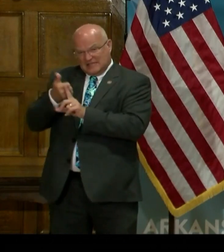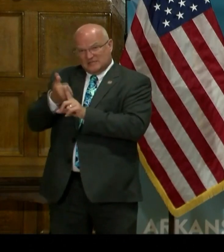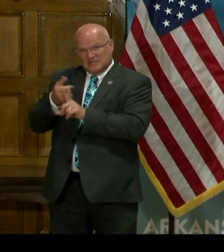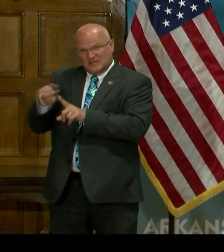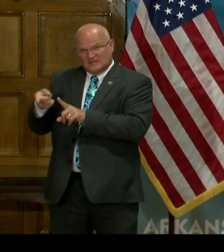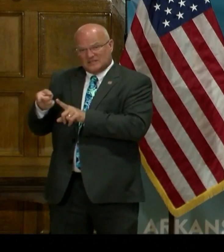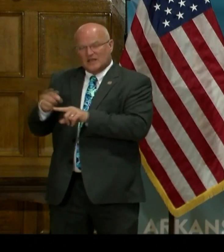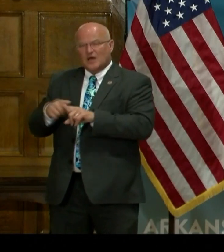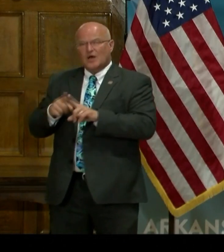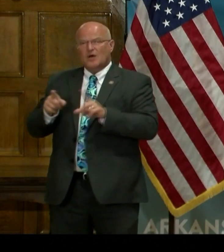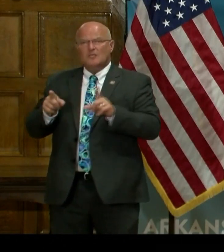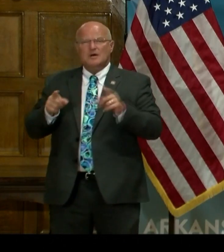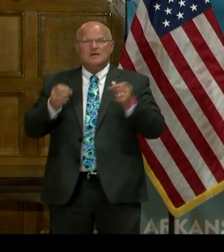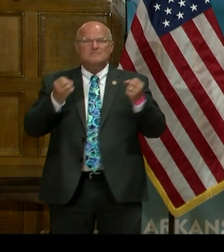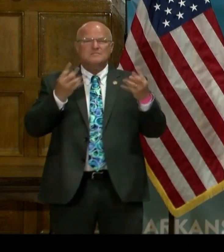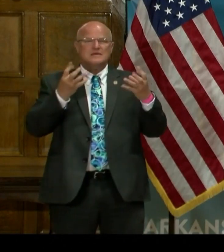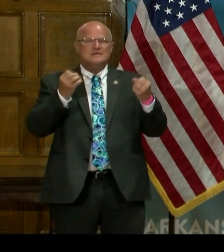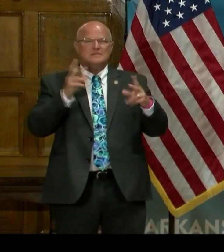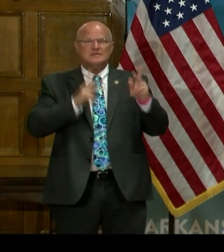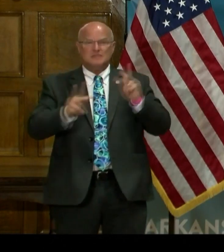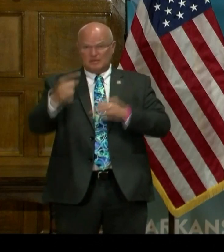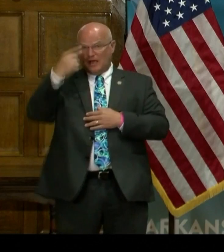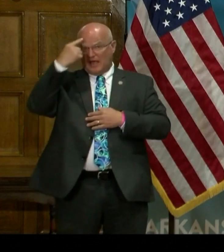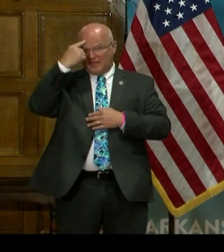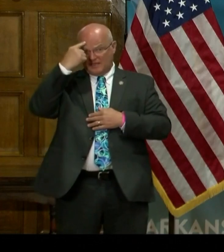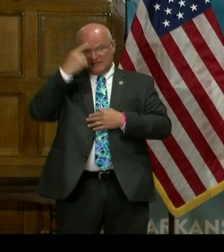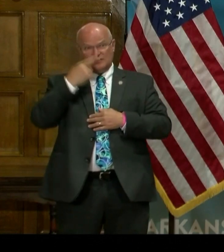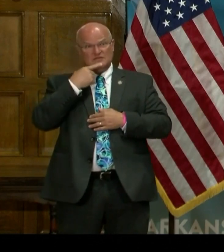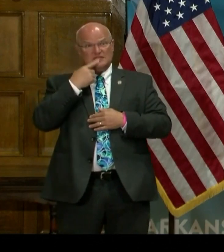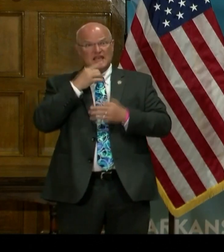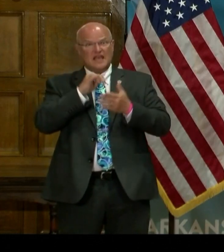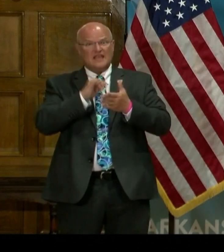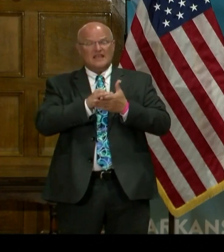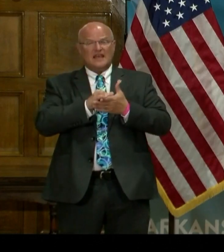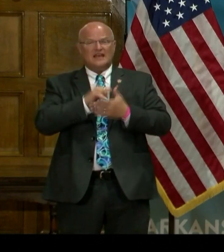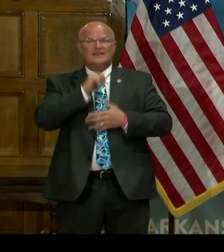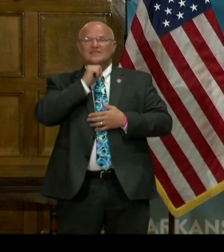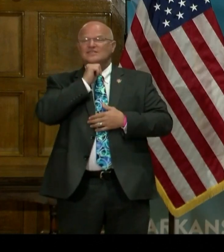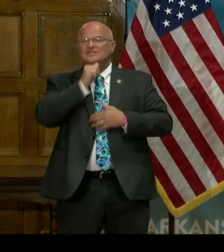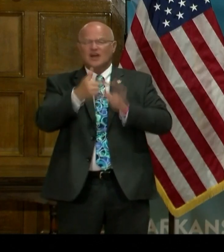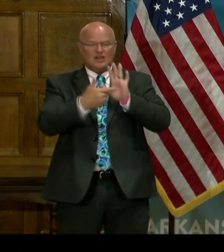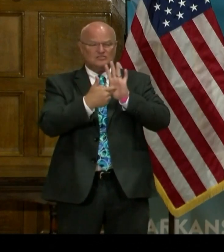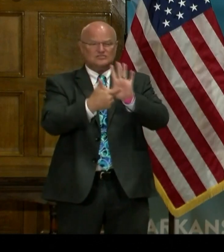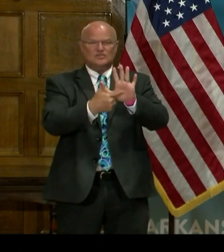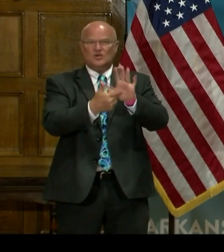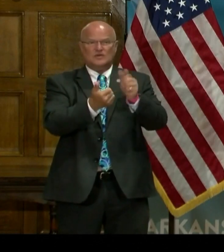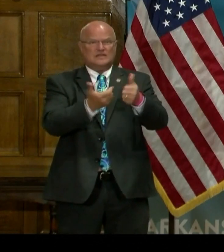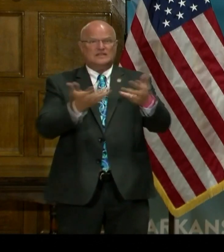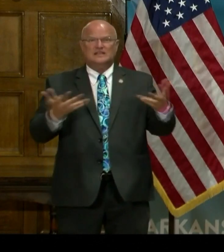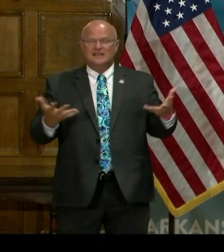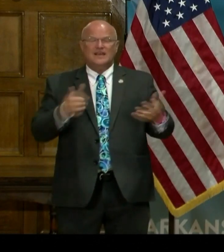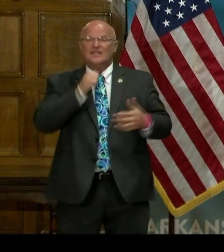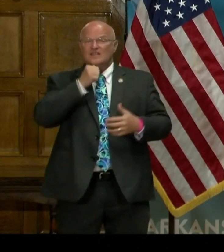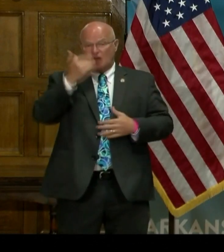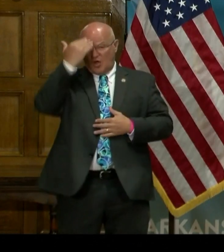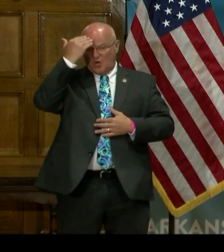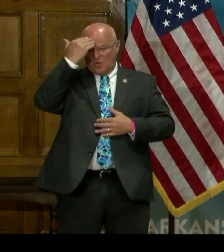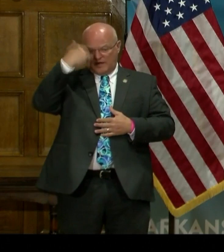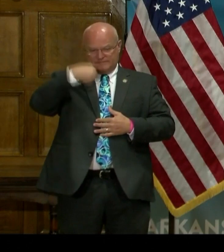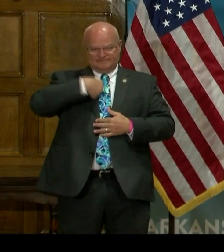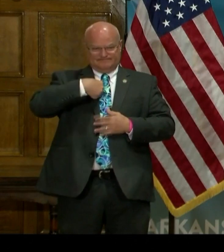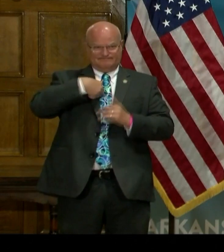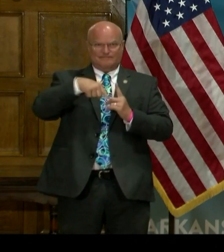themselves. But there's many out there, I think you can say, that are not showing any symptoms. They are not aware that